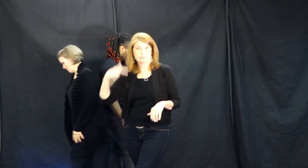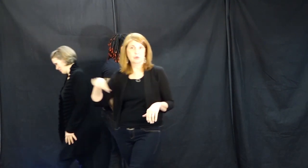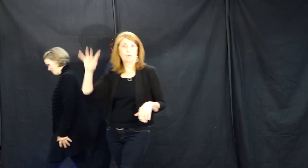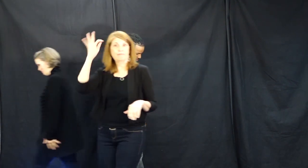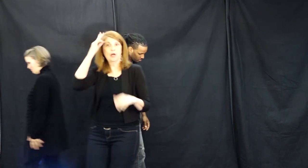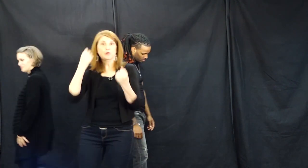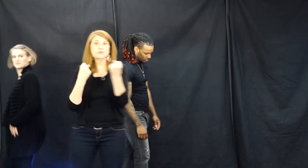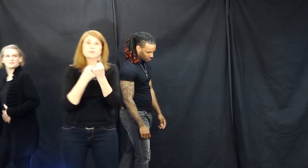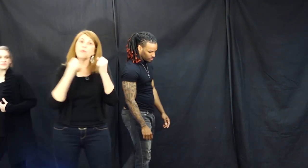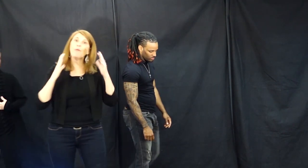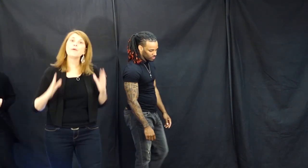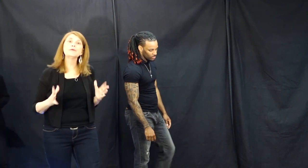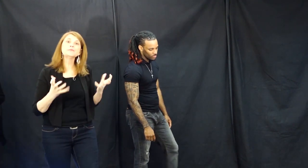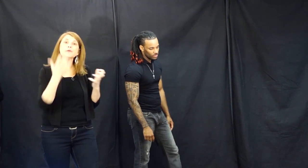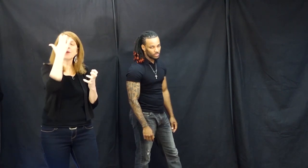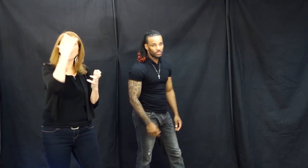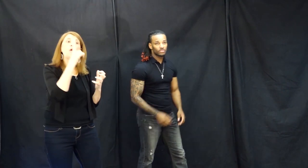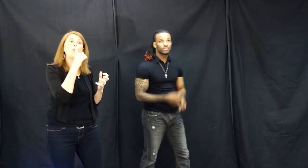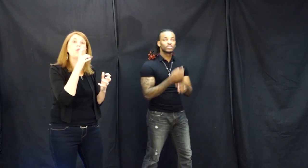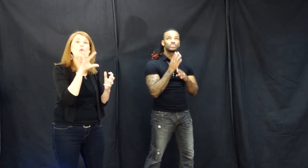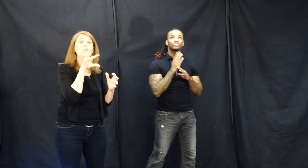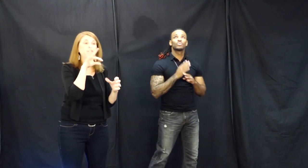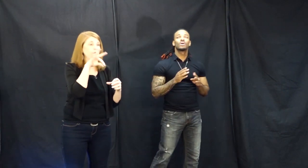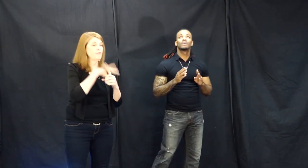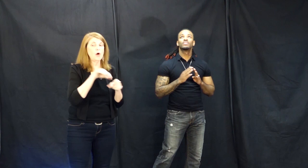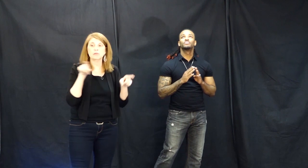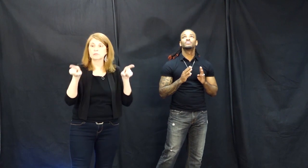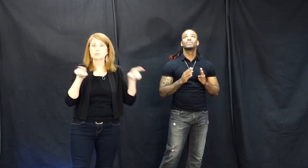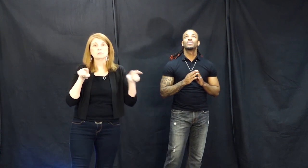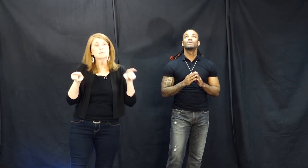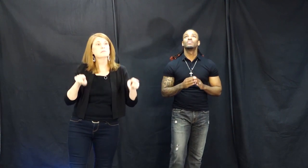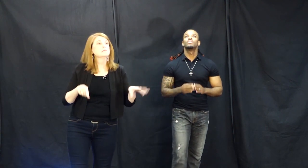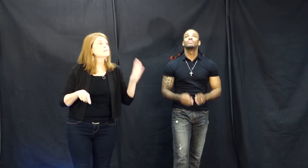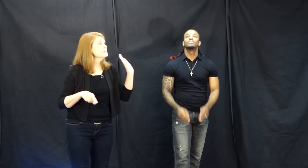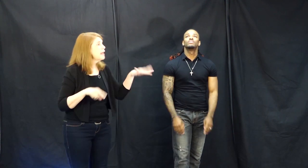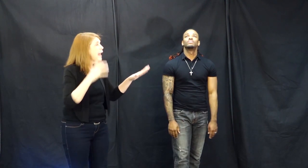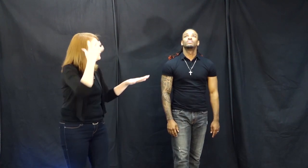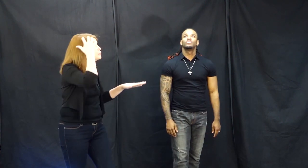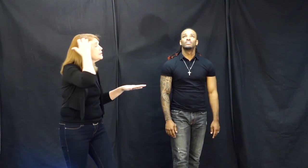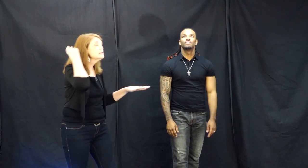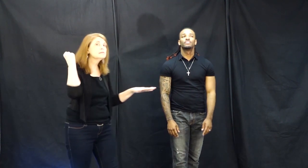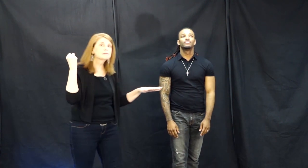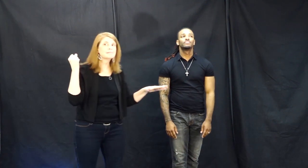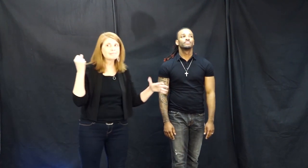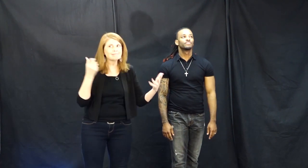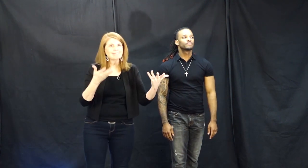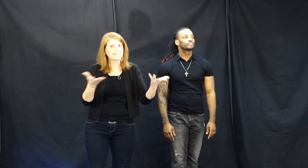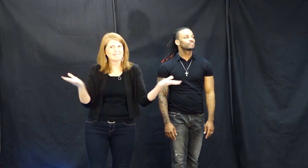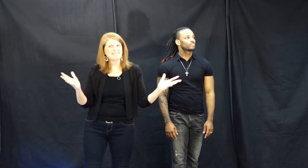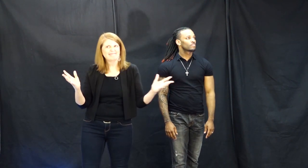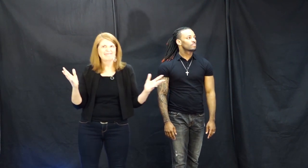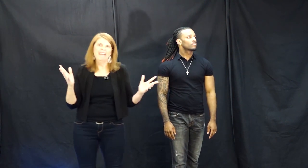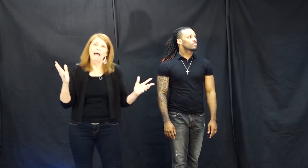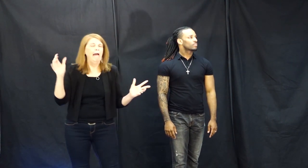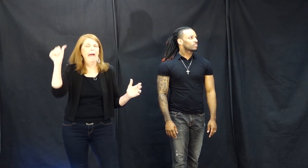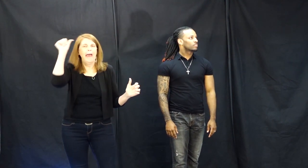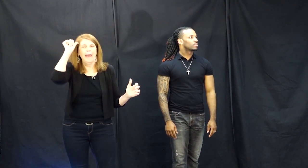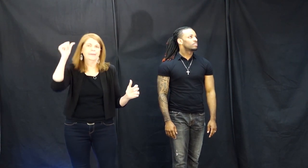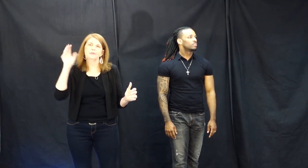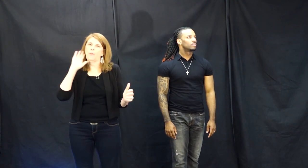like to know how you'll be voting. It's quiet. Dear Mr. Hamilton, John Adams doesn't stand a chance, so who are